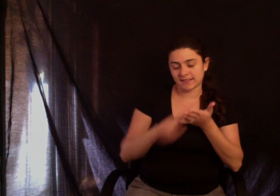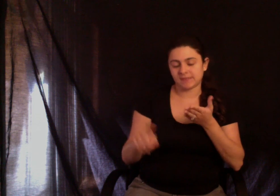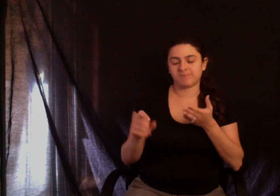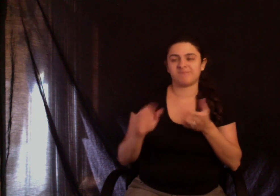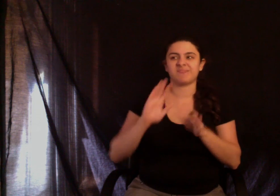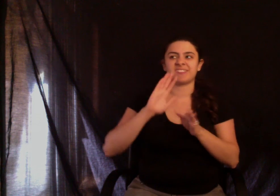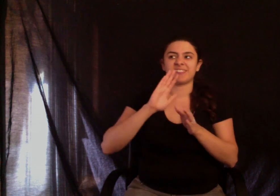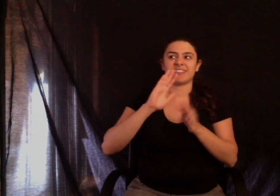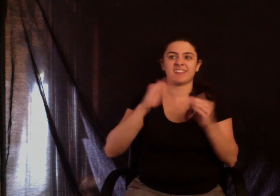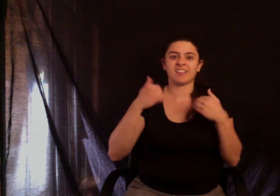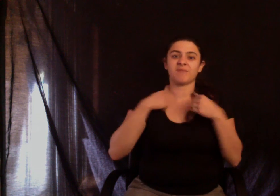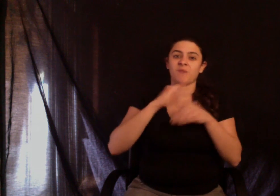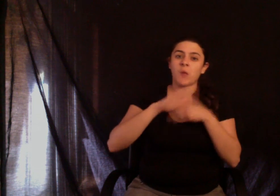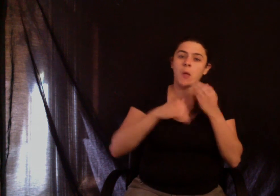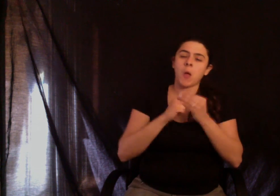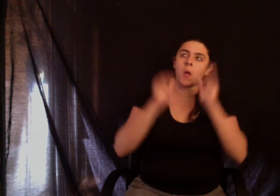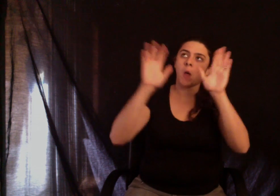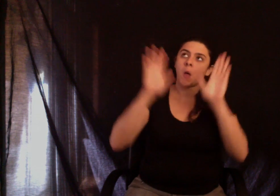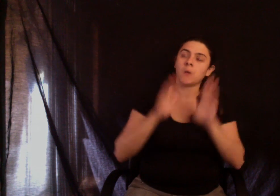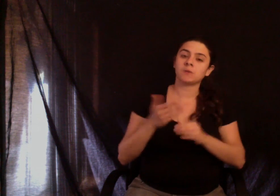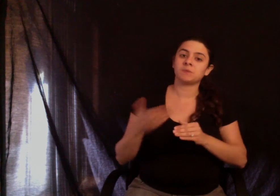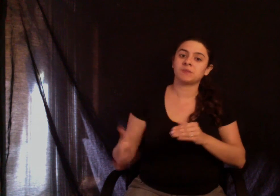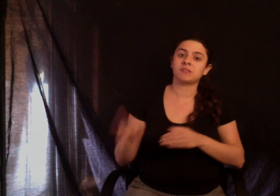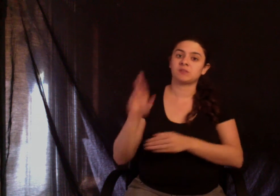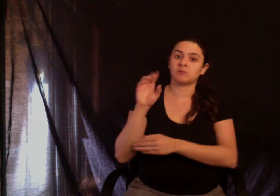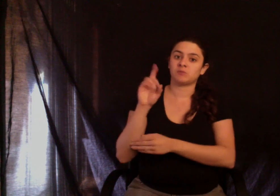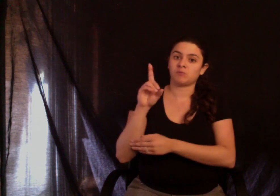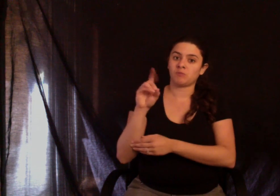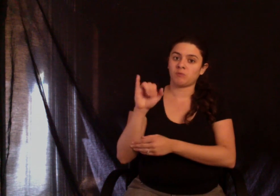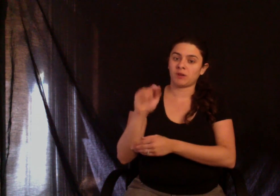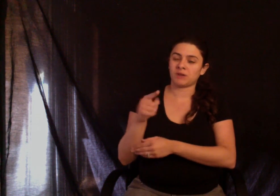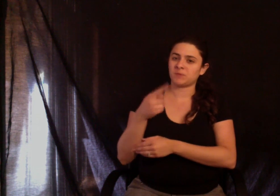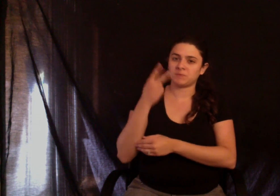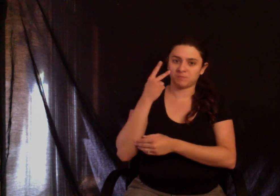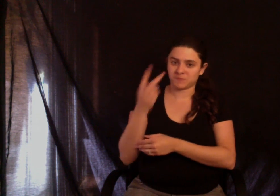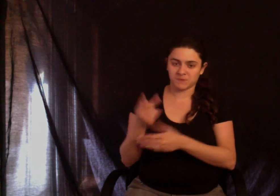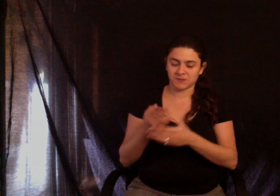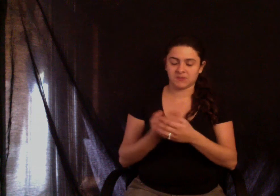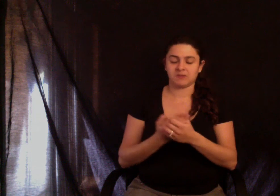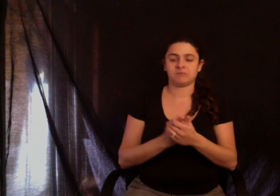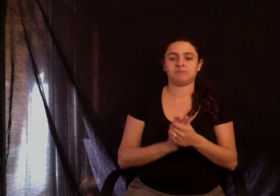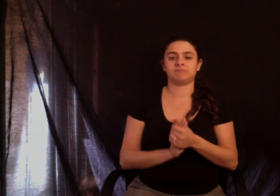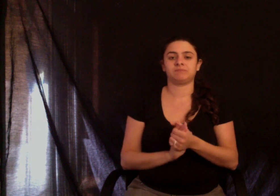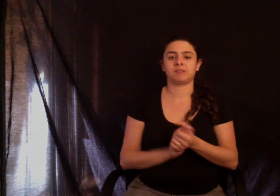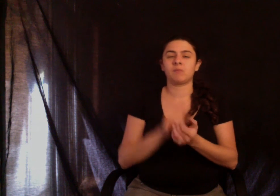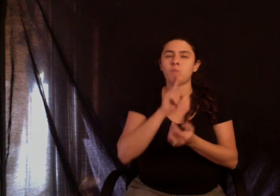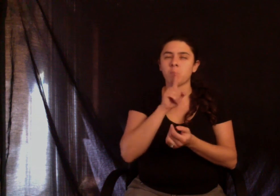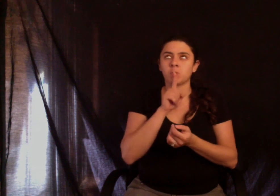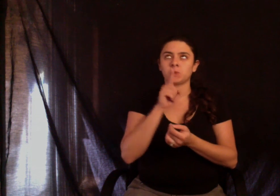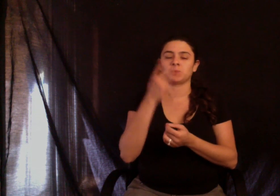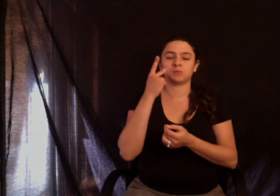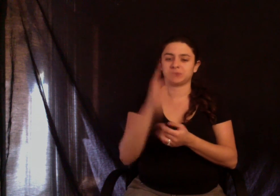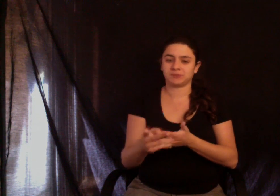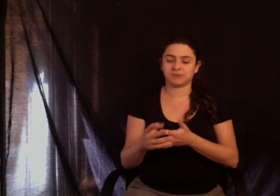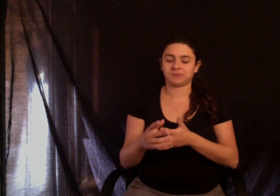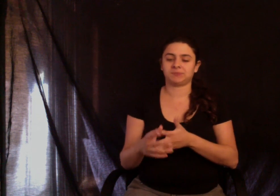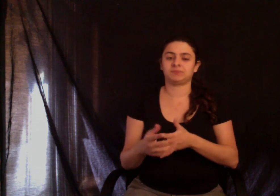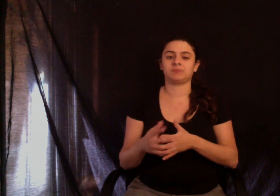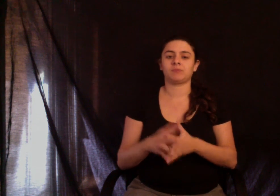things on Reddit you probably didn't see on the front page. Actually, very sure you didn't see on the front page. It's been pretty well received by Redditors over the